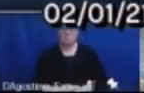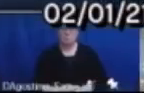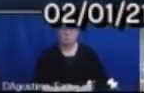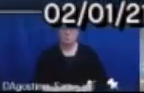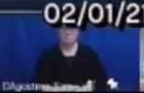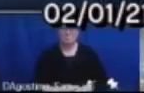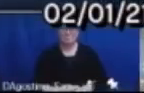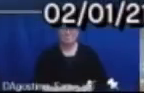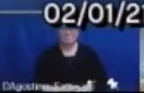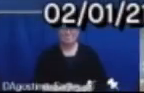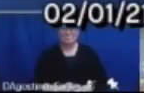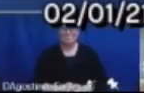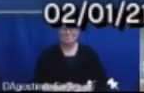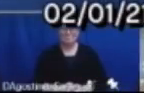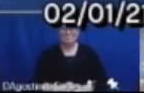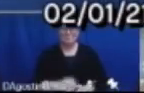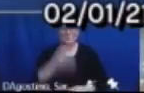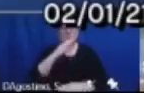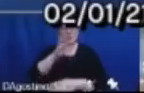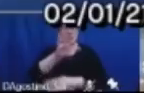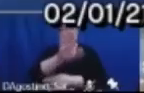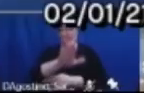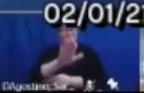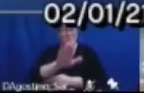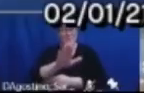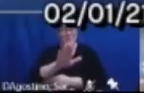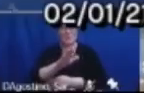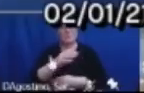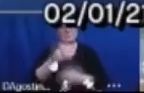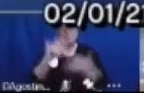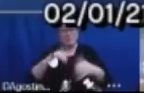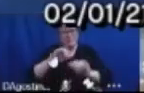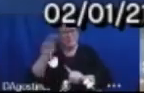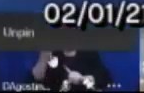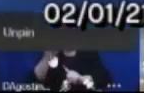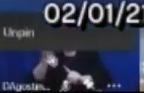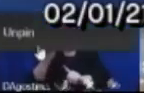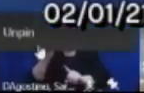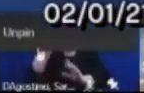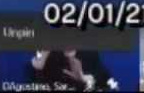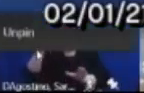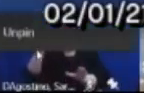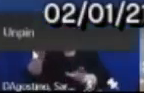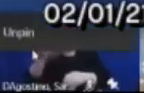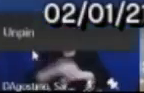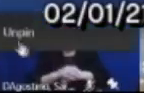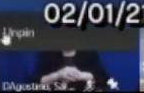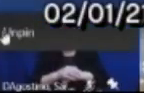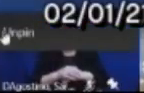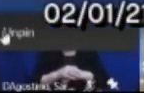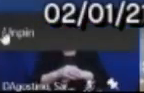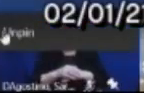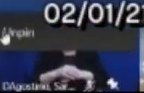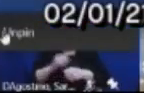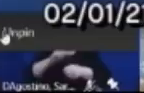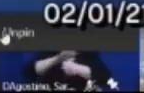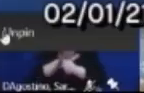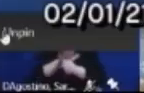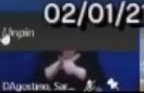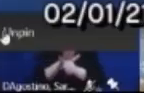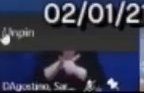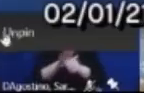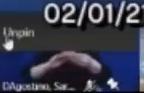All right, good afternoon. Snowy Monday to each and every one of you. Let me give you just a quick COVID update here, of course,